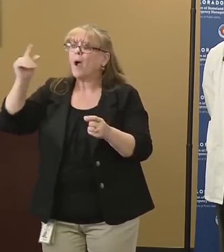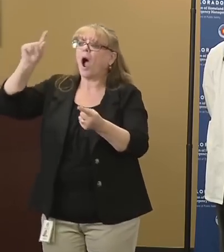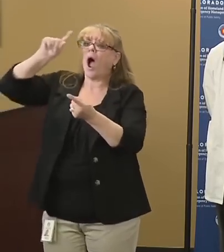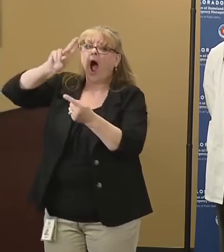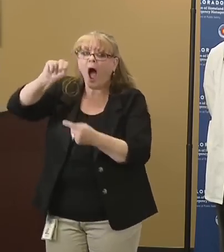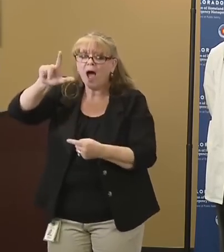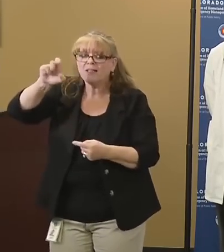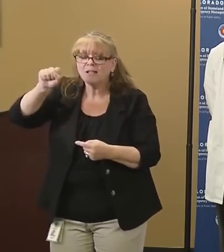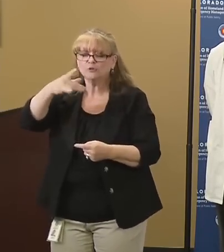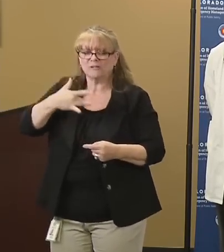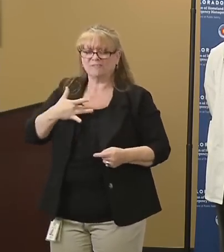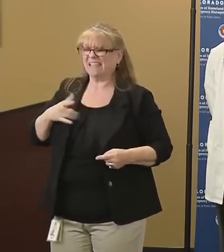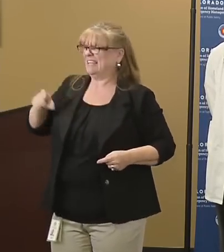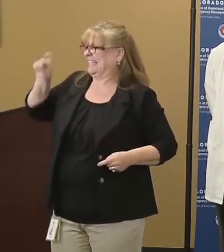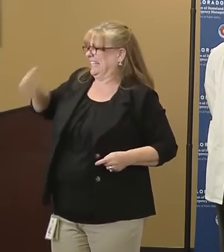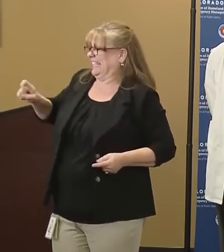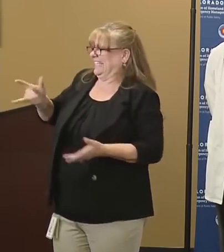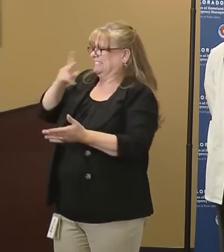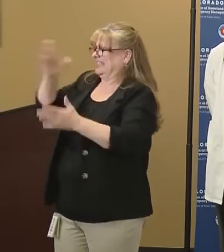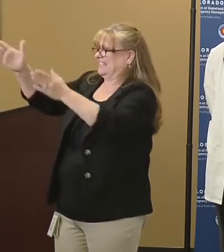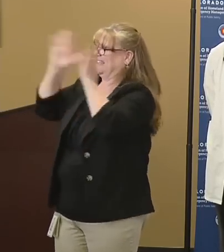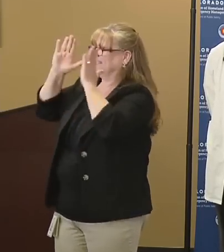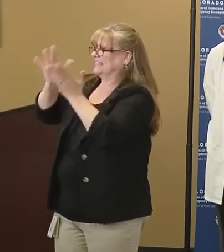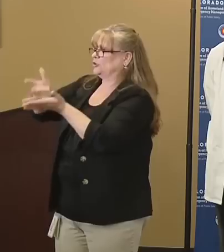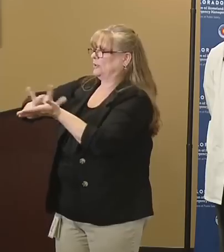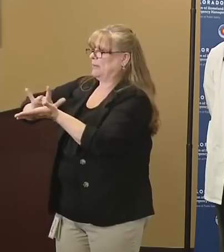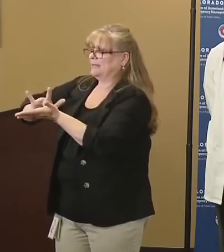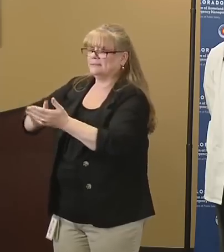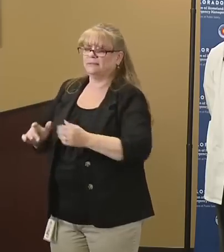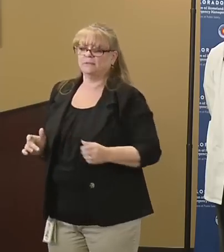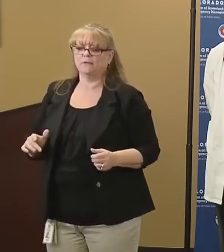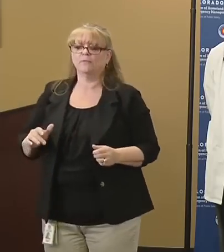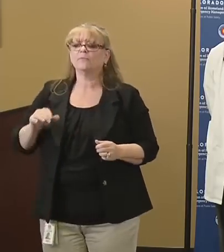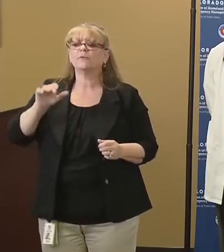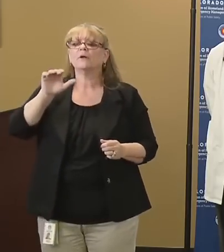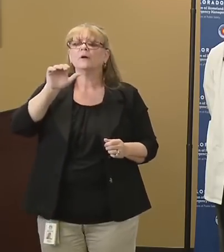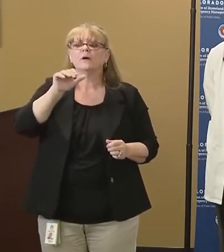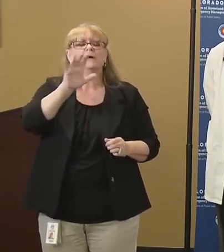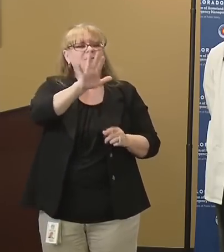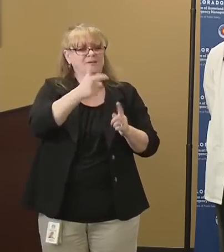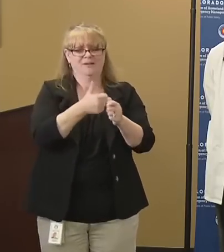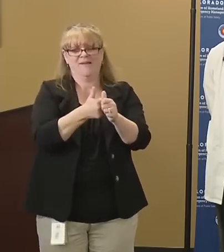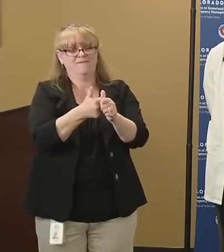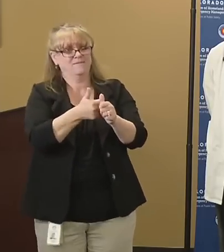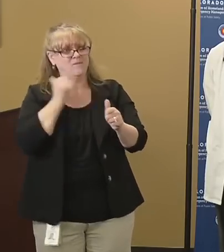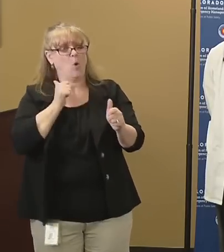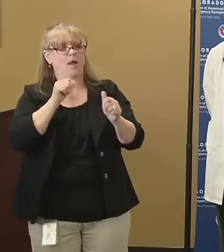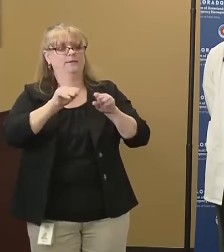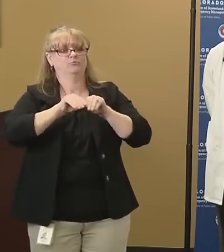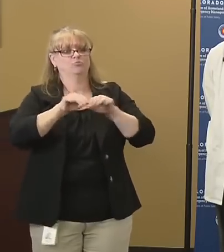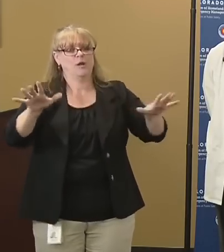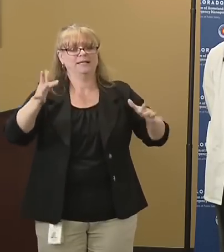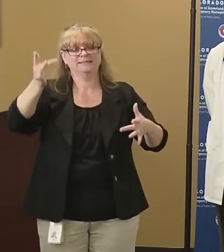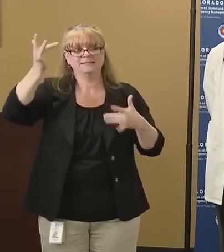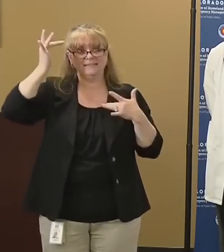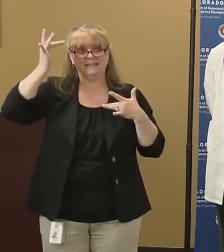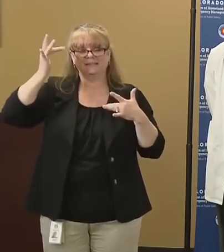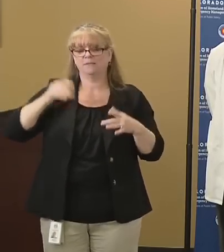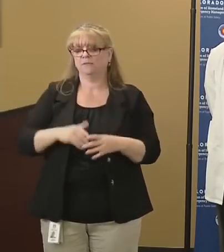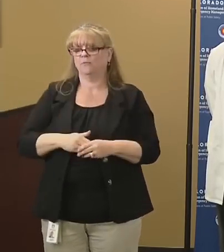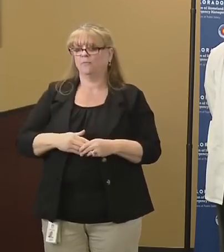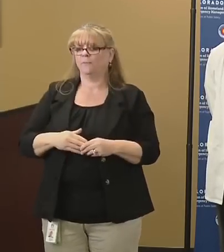to avoid any exposure to others until several days, I believe the guide, 4 or 5 days after your